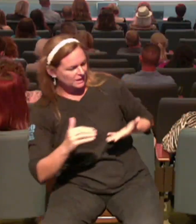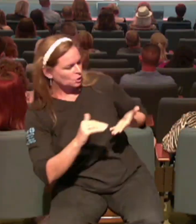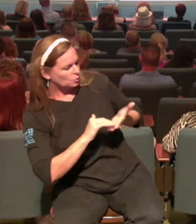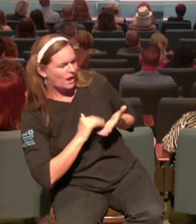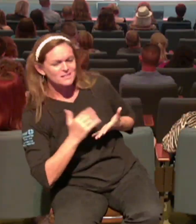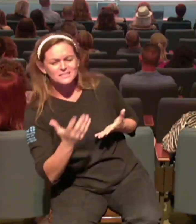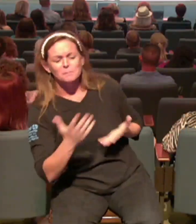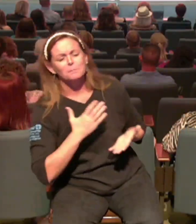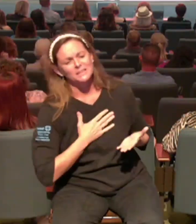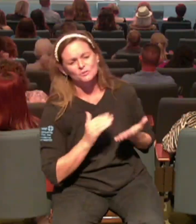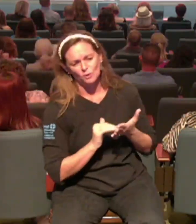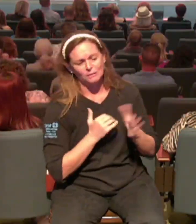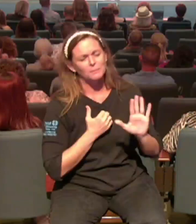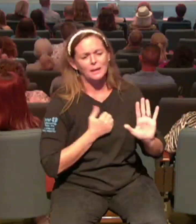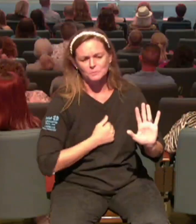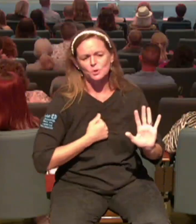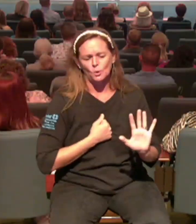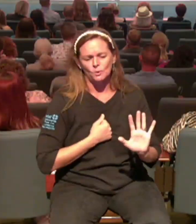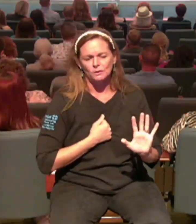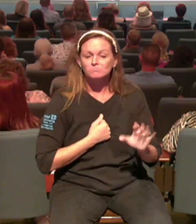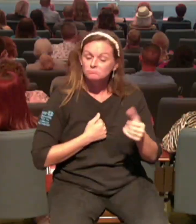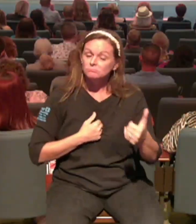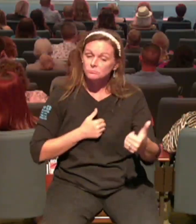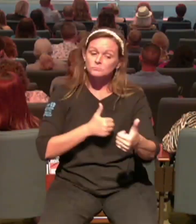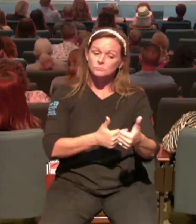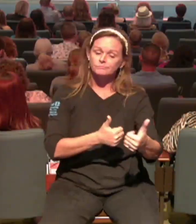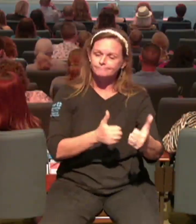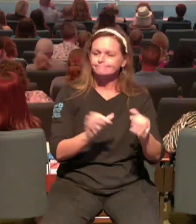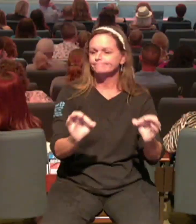And if we can't give it, then we don't really got it.